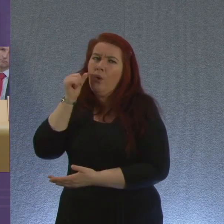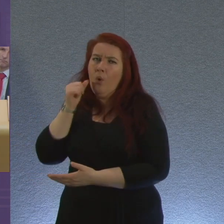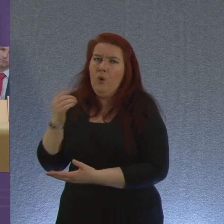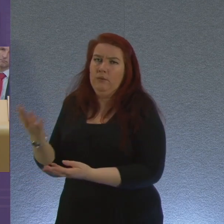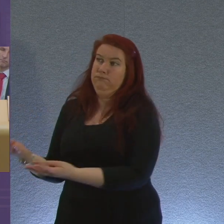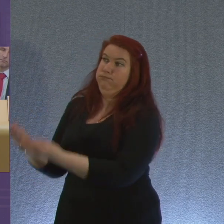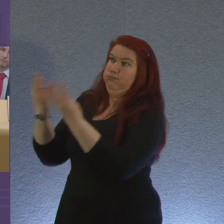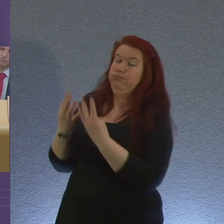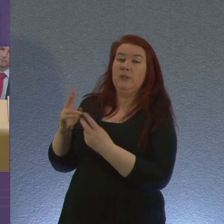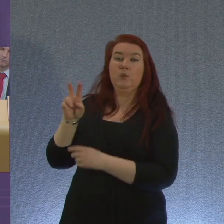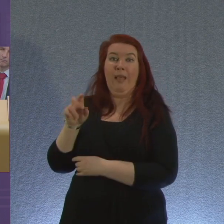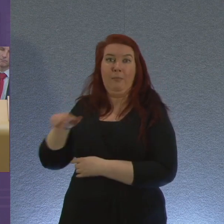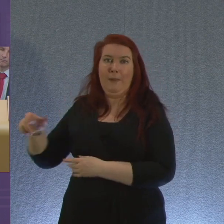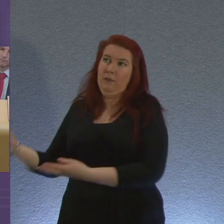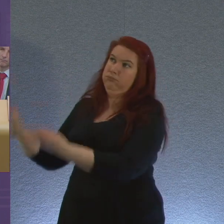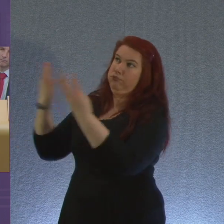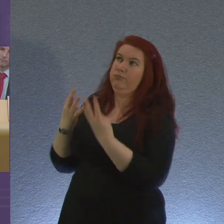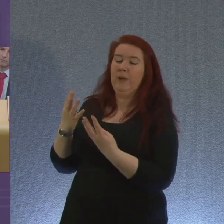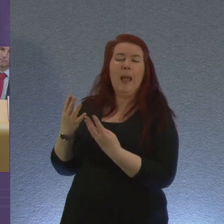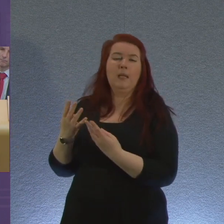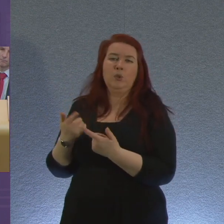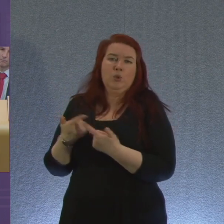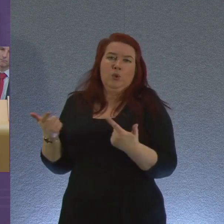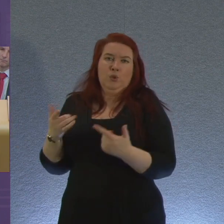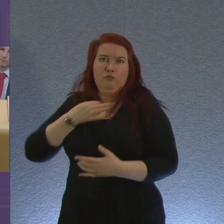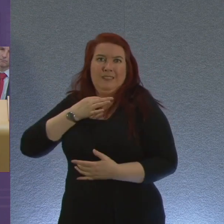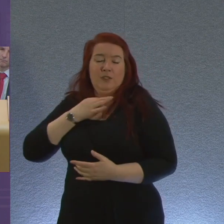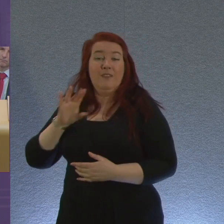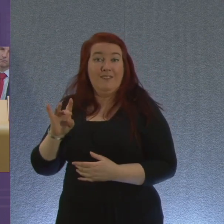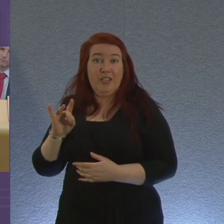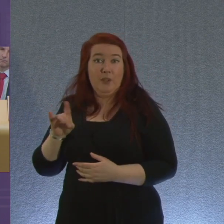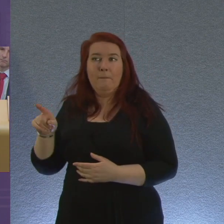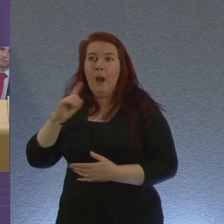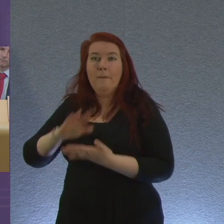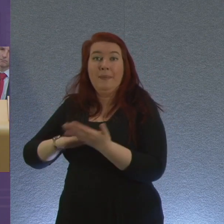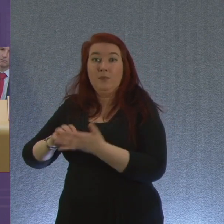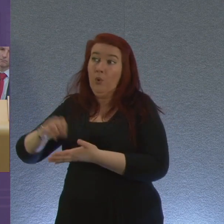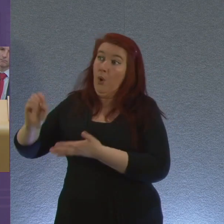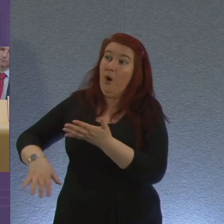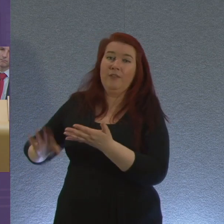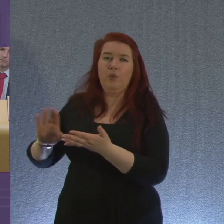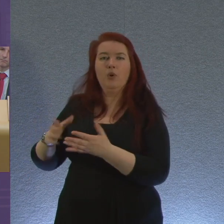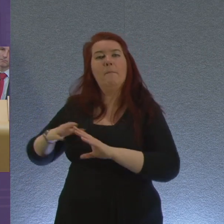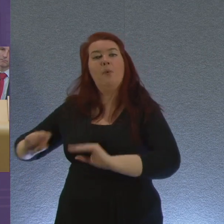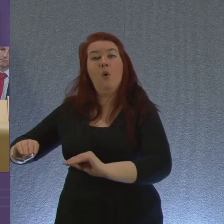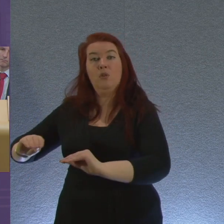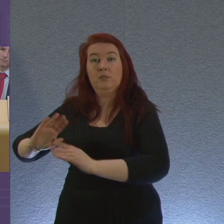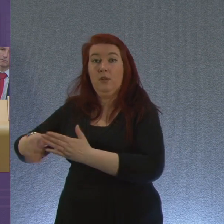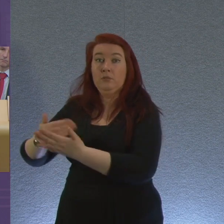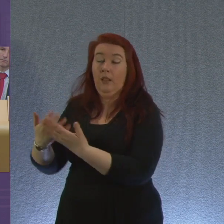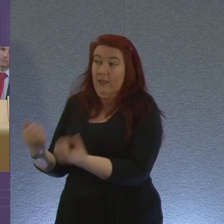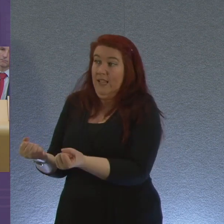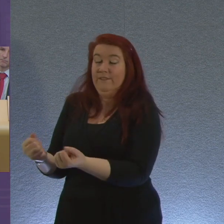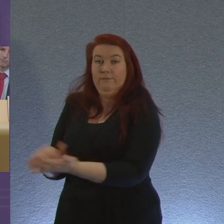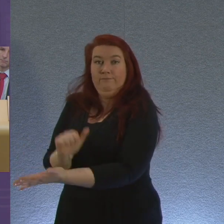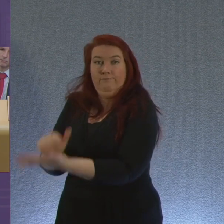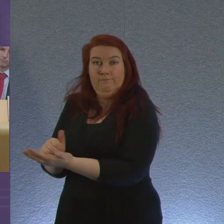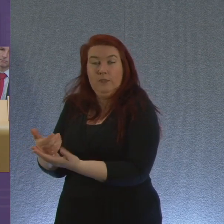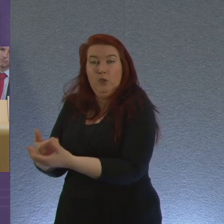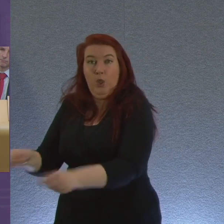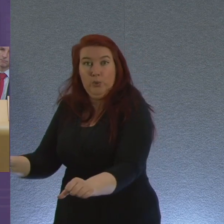of heightened infection risk, but they choose not to abandon the jury system, but to pause them while they seek solutions. Indeed, it looks as though across